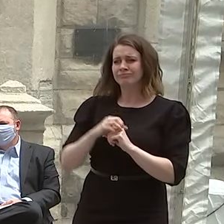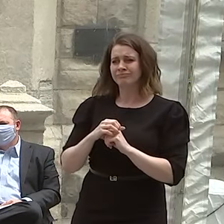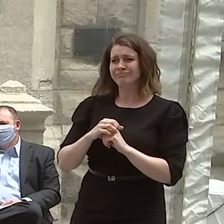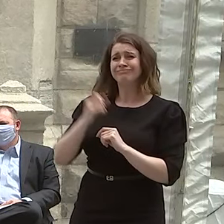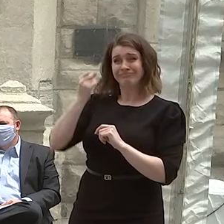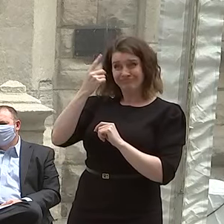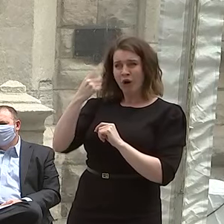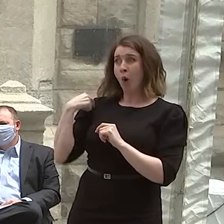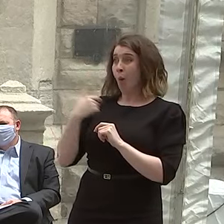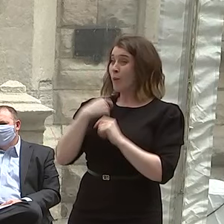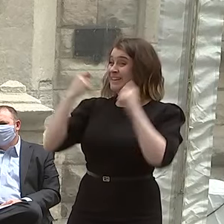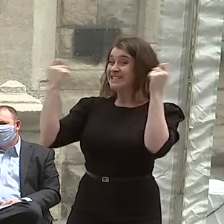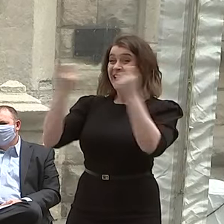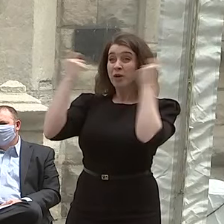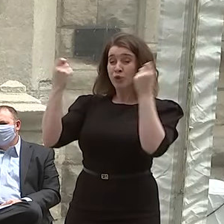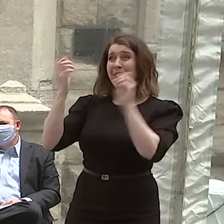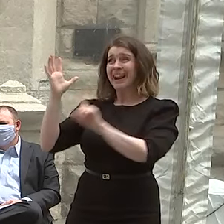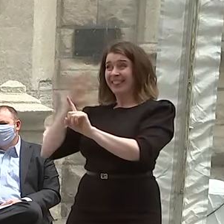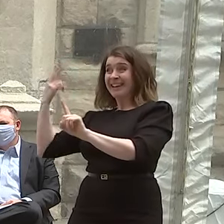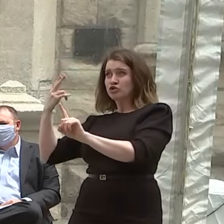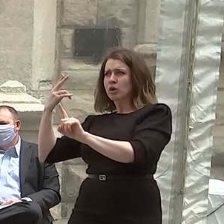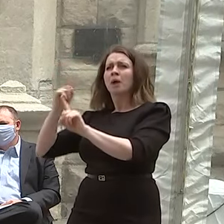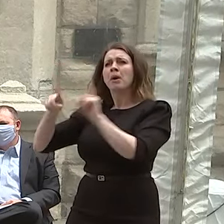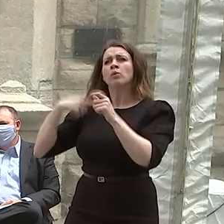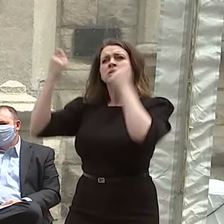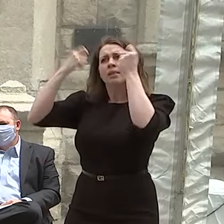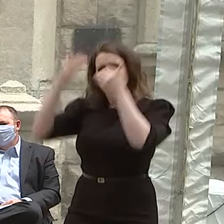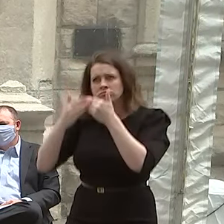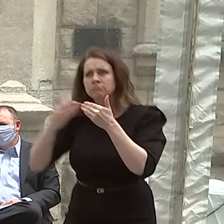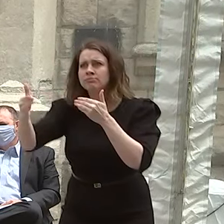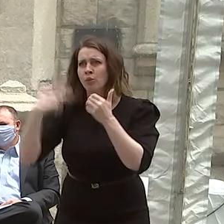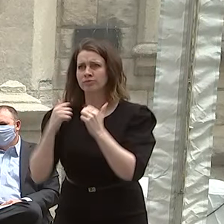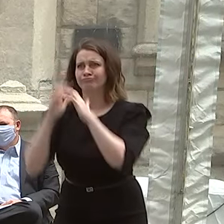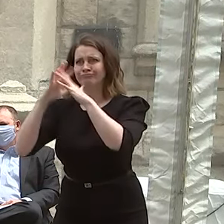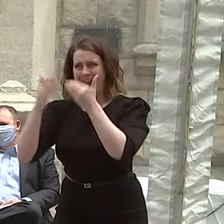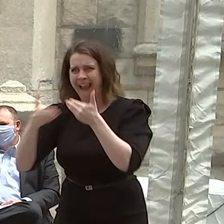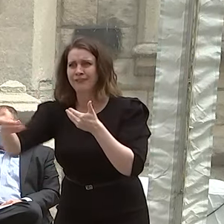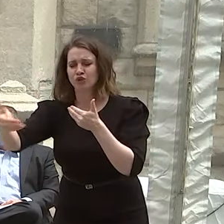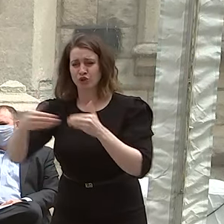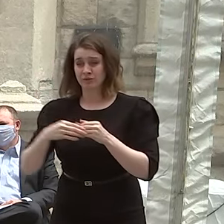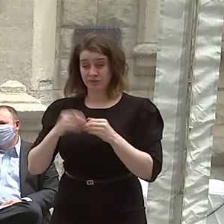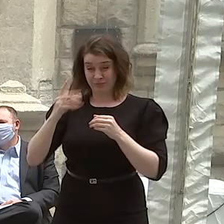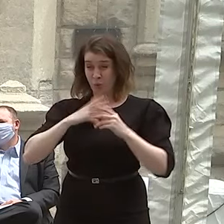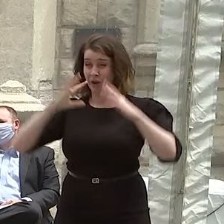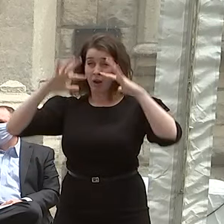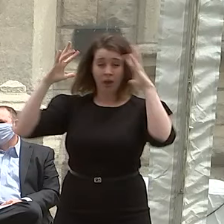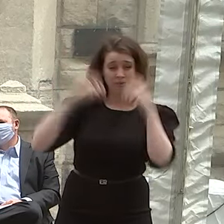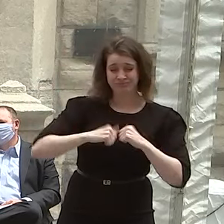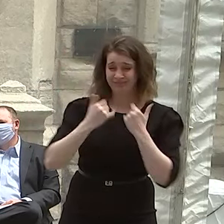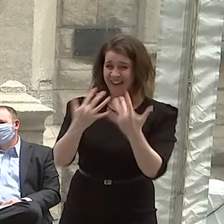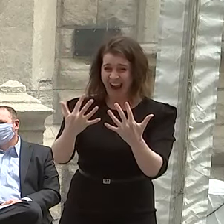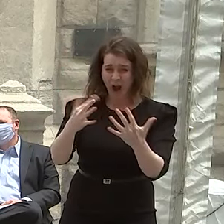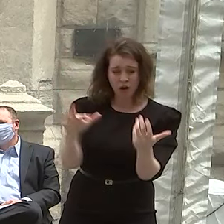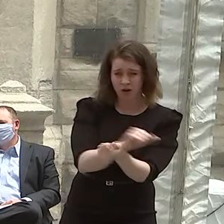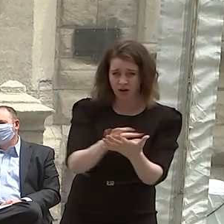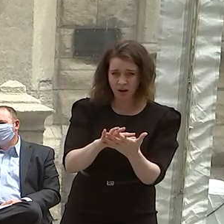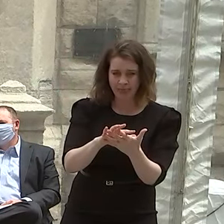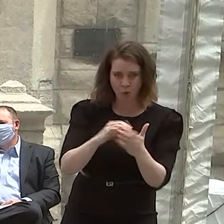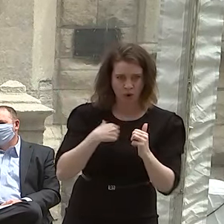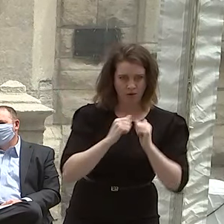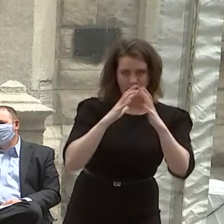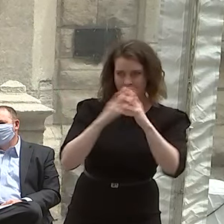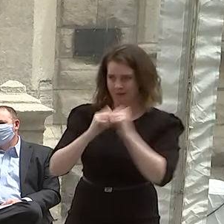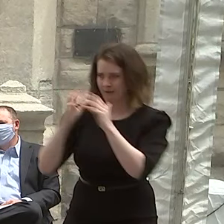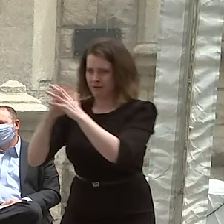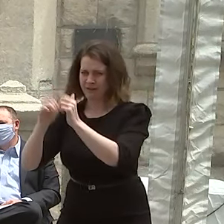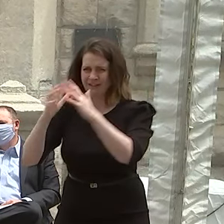also what came after. It's the story of a city that not only grew from the ashes, literally, but grew